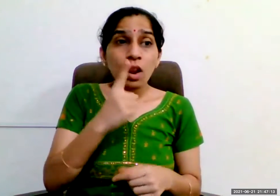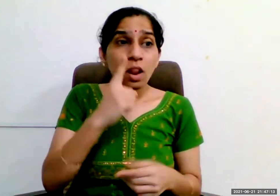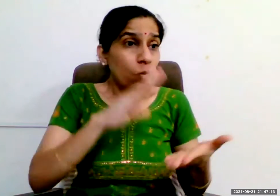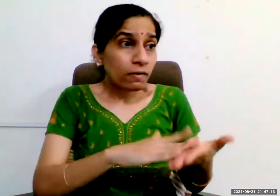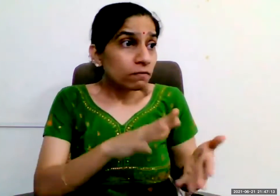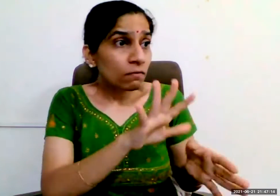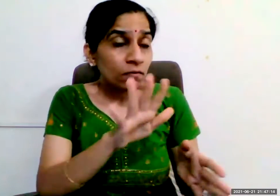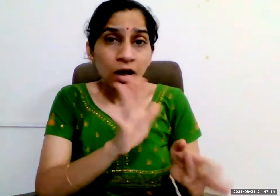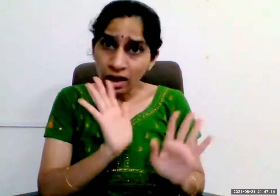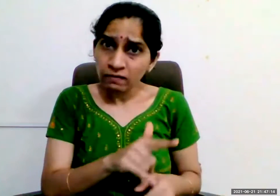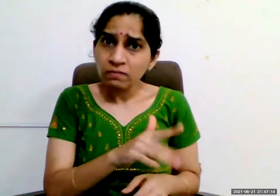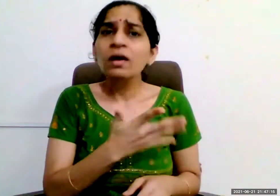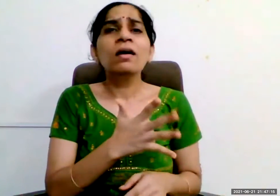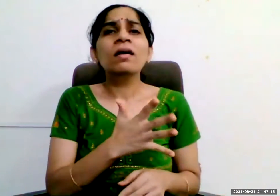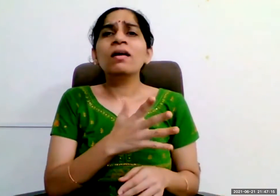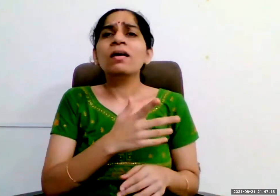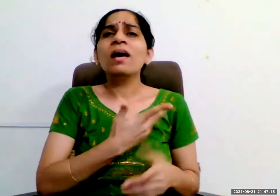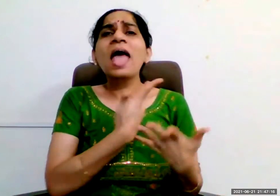animal. We are as good as a dog or a cat.